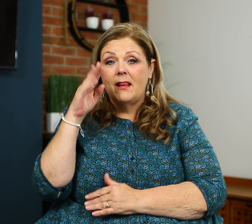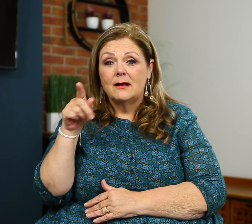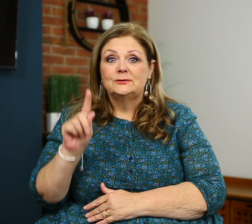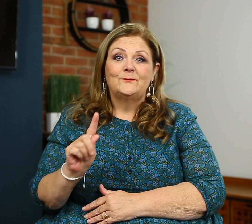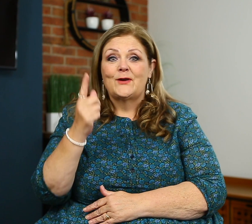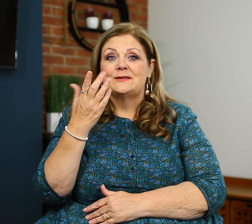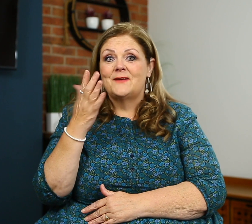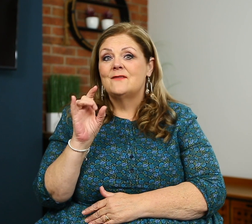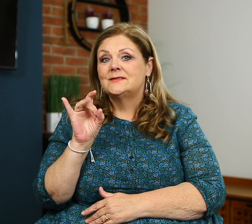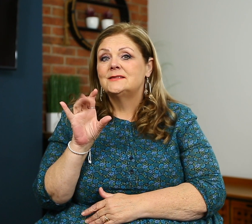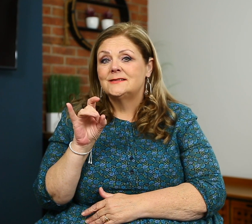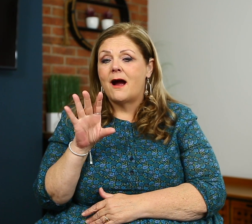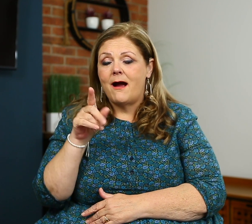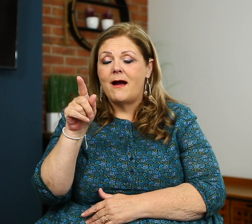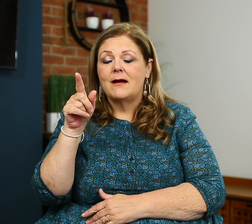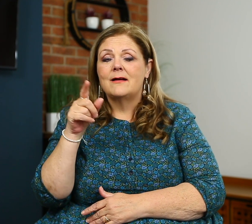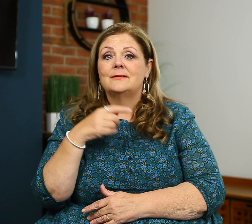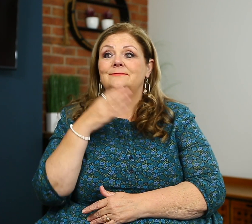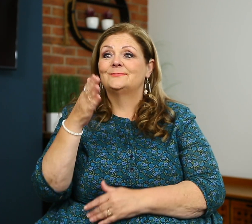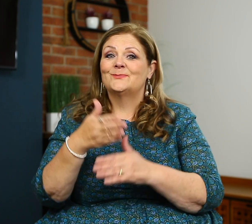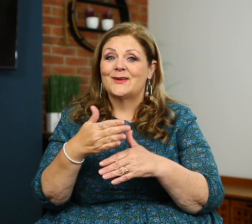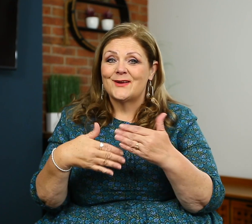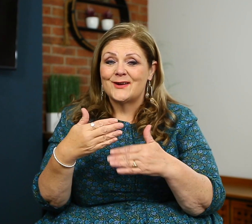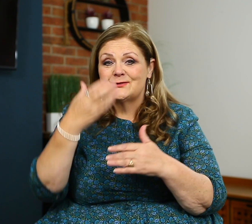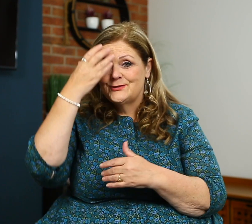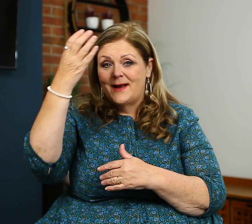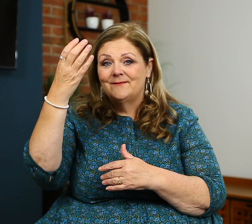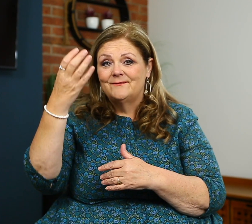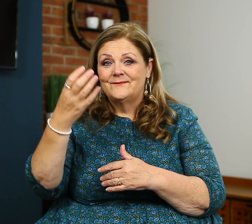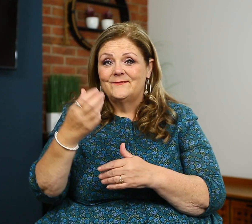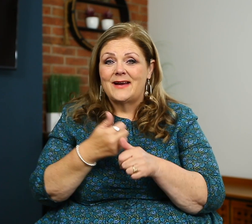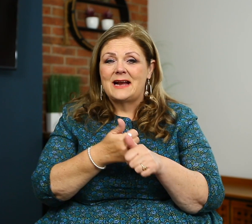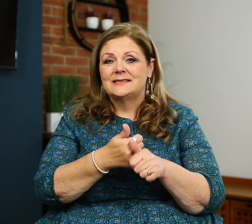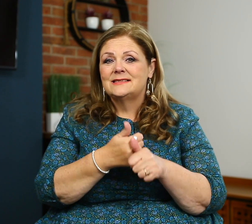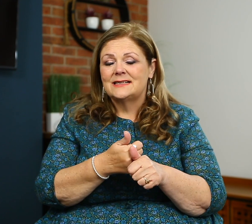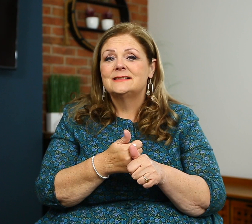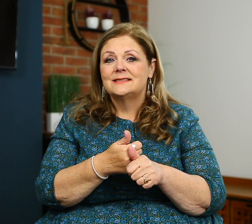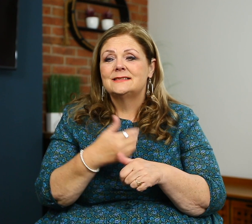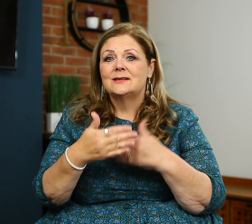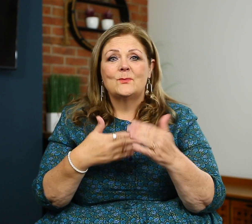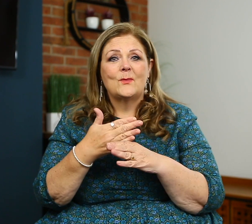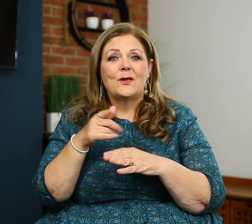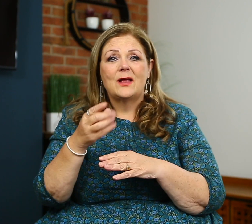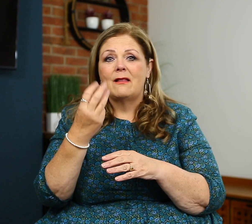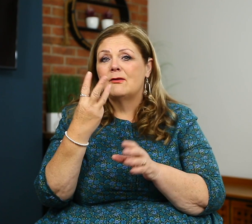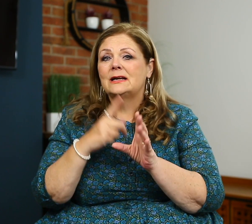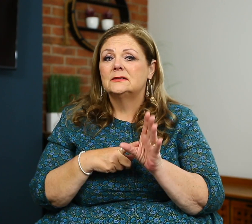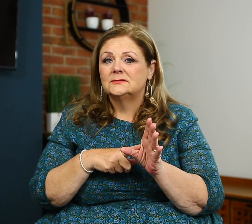5-star hotel. And there I worked as a chef's assistant. So I stayed there for 3 years